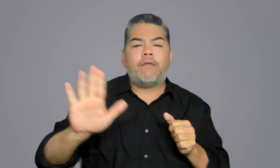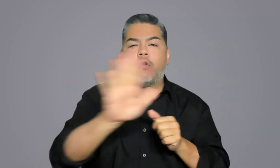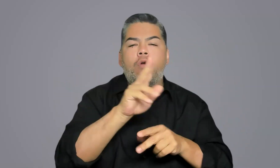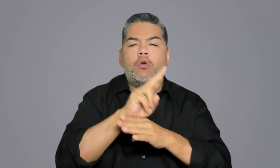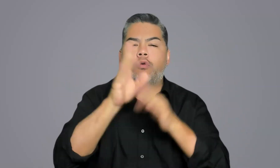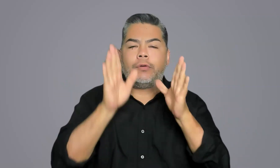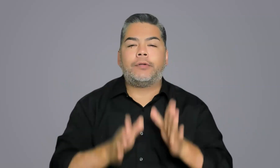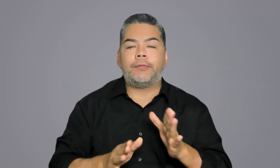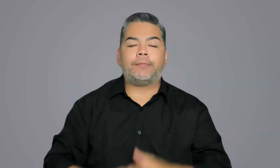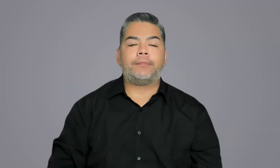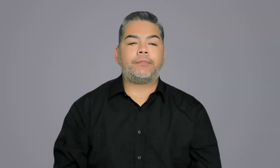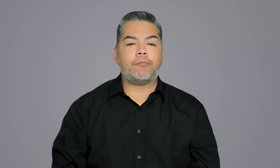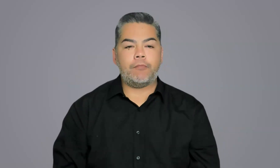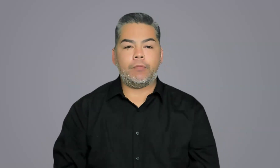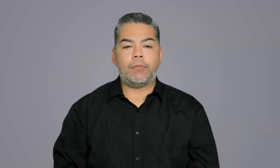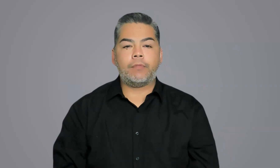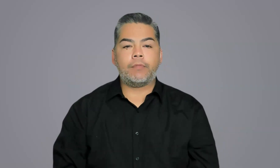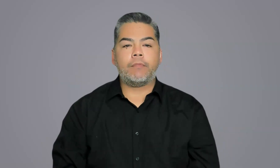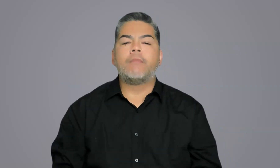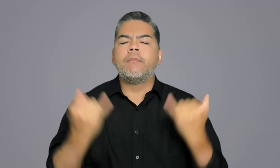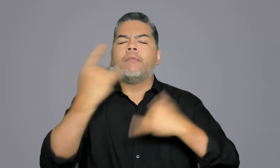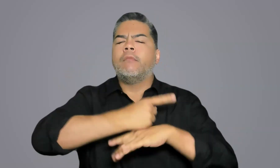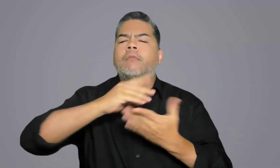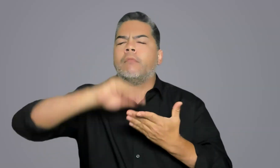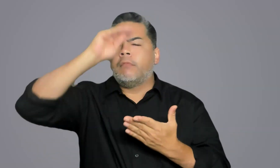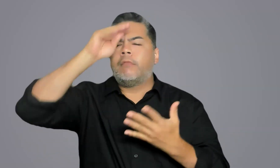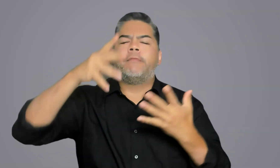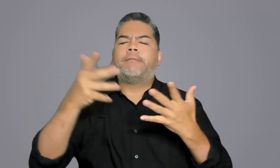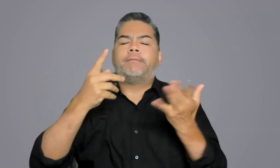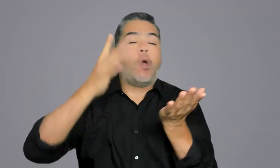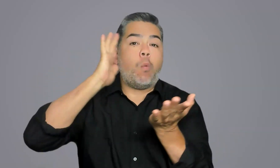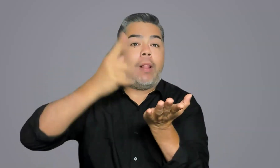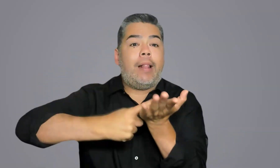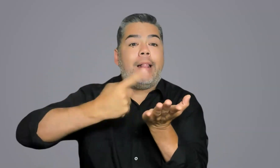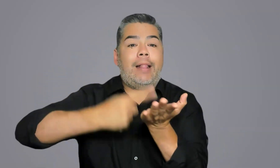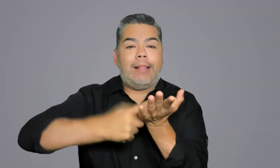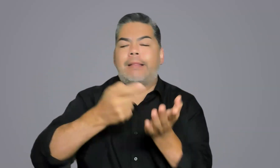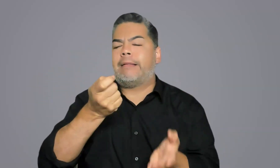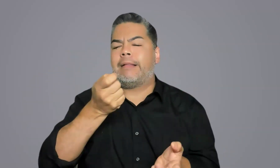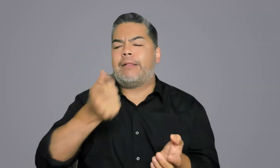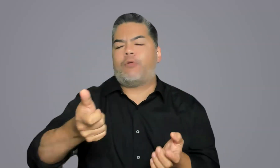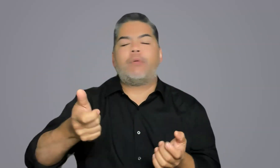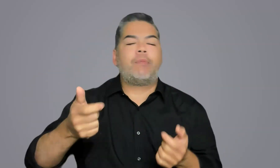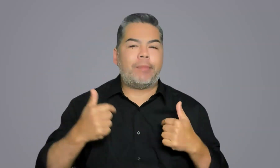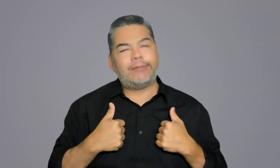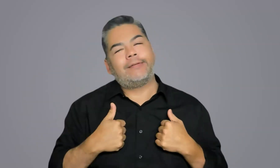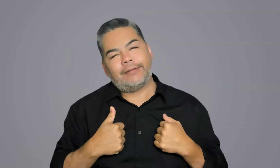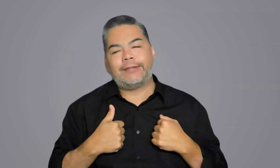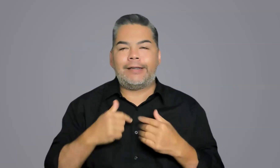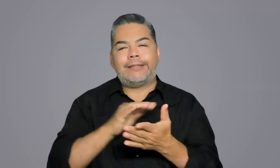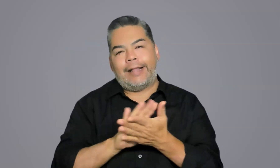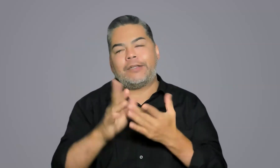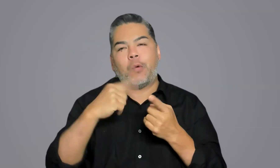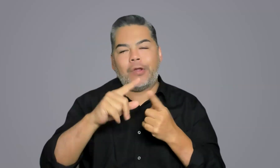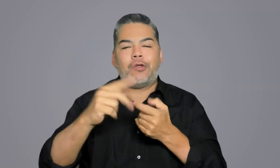So the agenda for the session today, I always like to start off with a little bit about me. I always think it's nice when you join a session like this that you